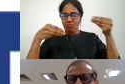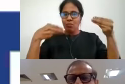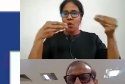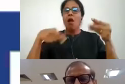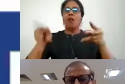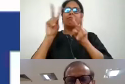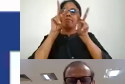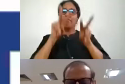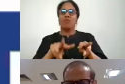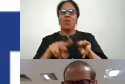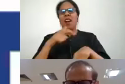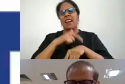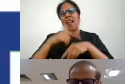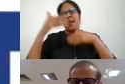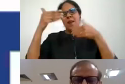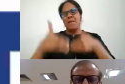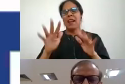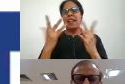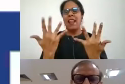minutes, I would like to cover here.